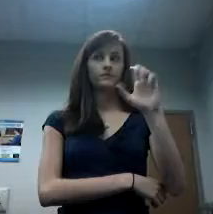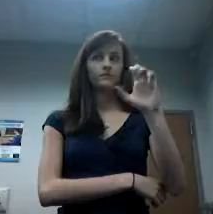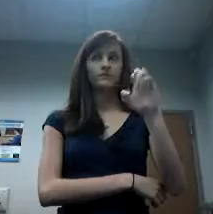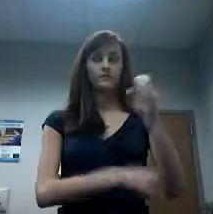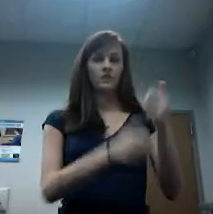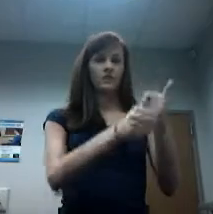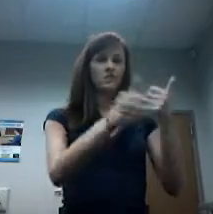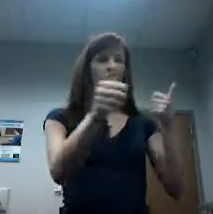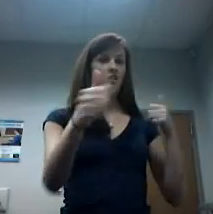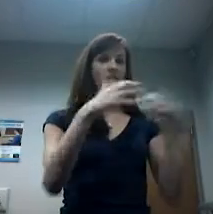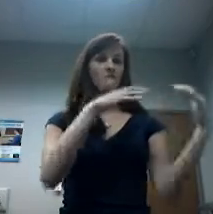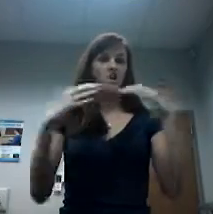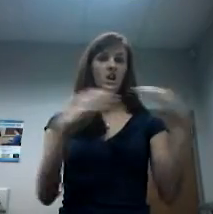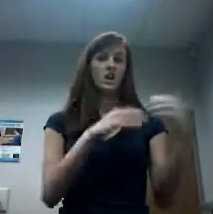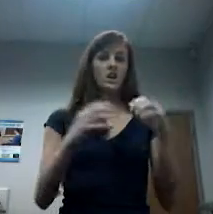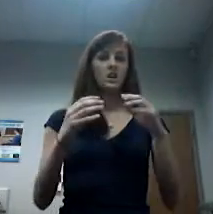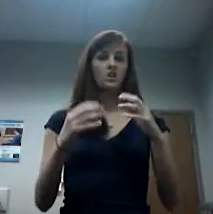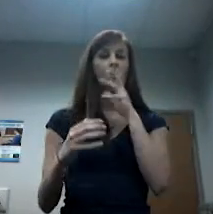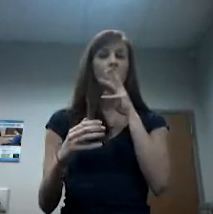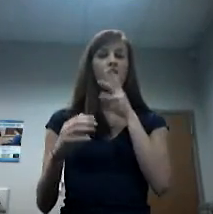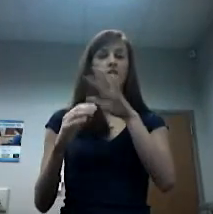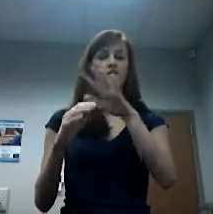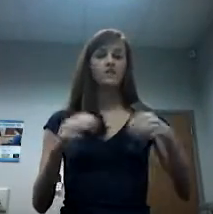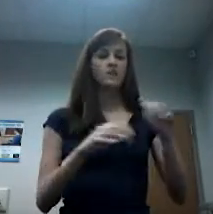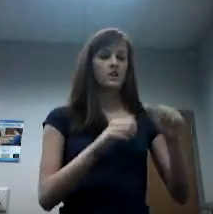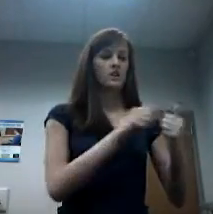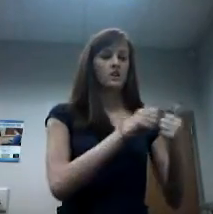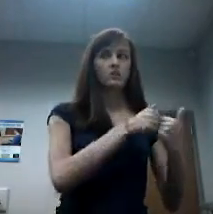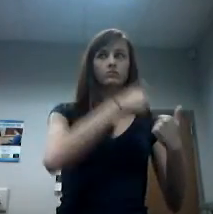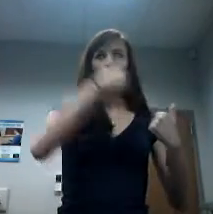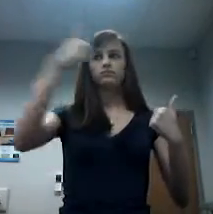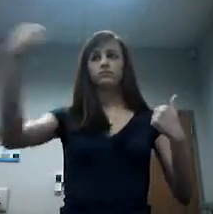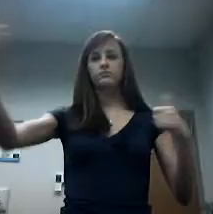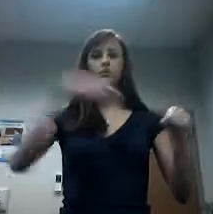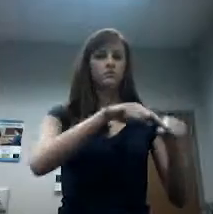They were way across the ocean. Right? Distance was a problem, and Brett?